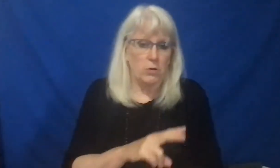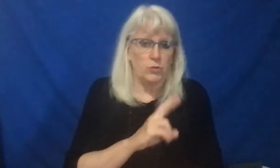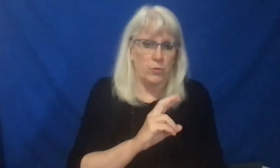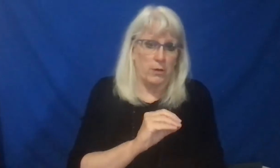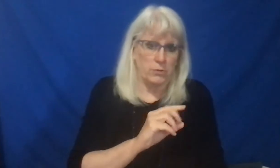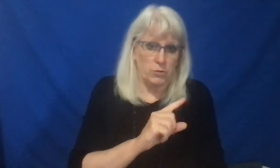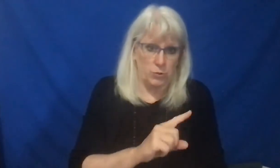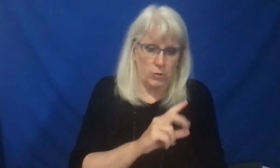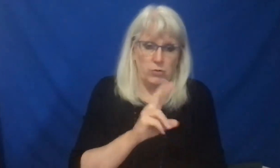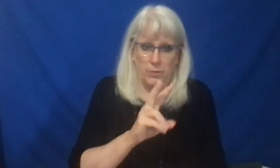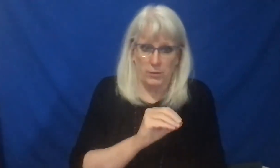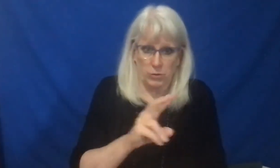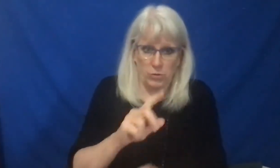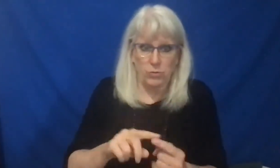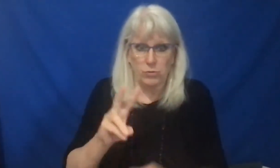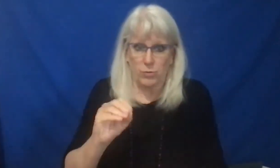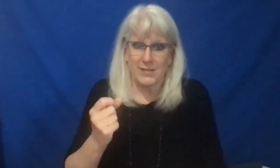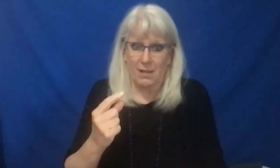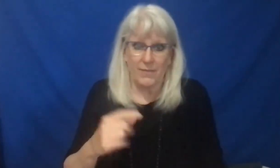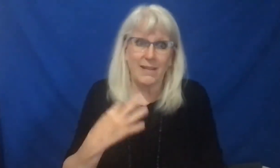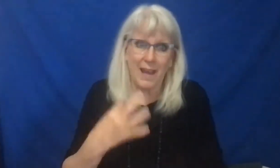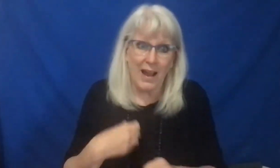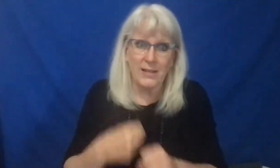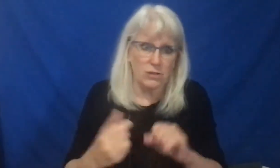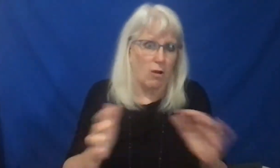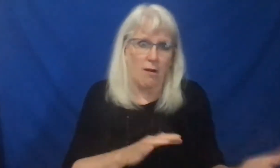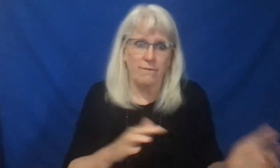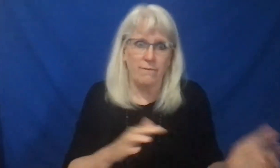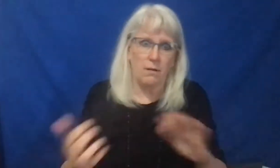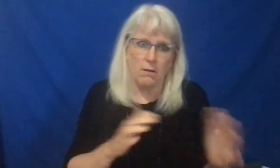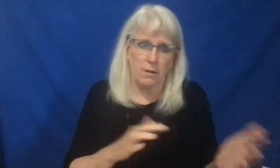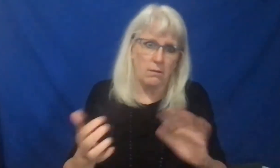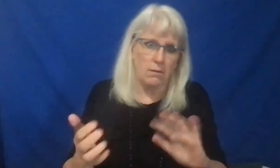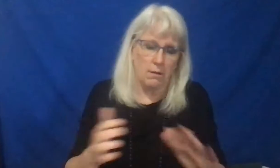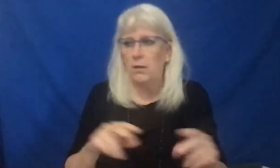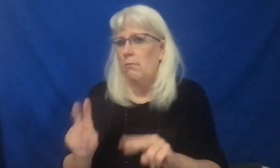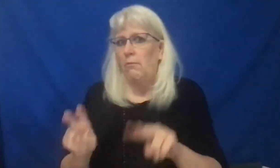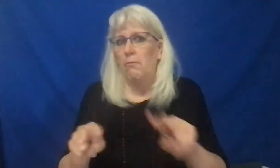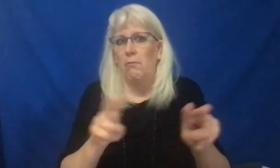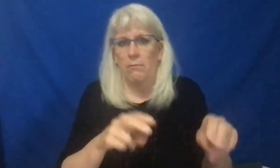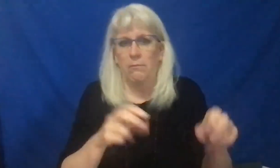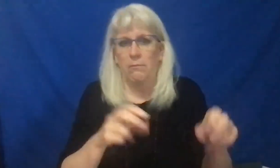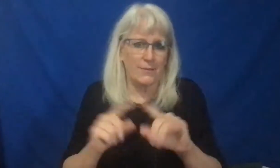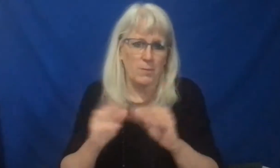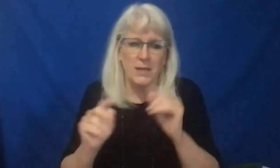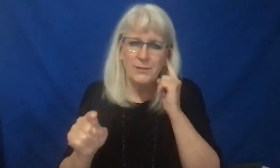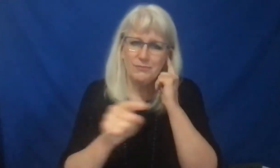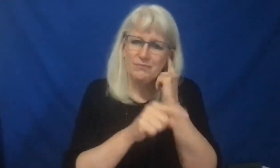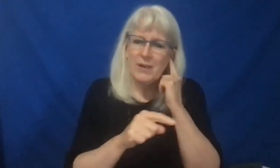I was in and out of Alcoholics Anonymous, and I saw lots and lots of different meetings. But I didn't know that there was a